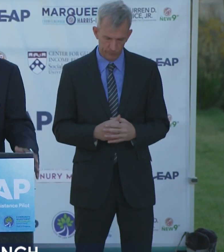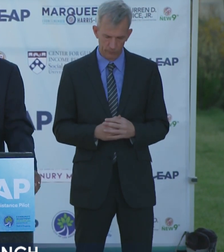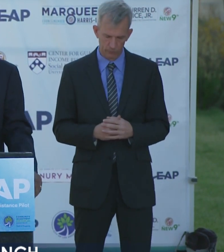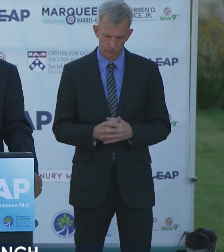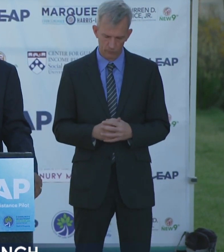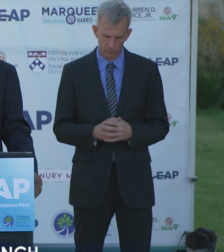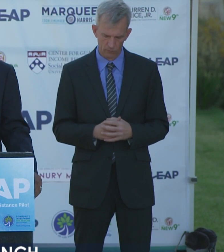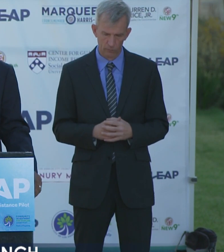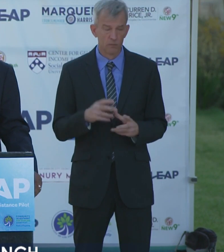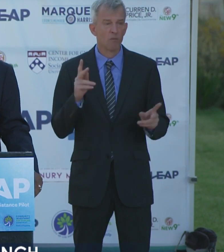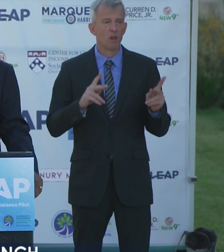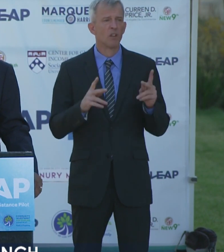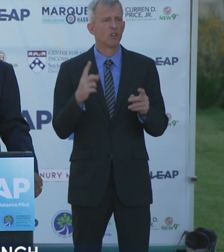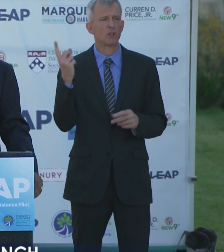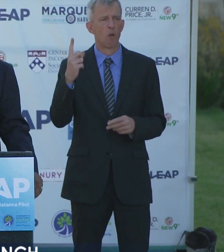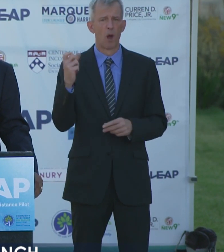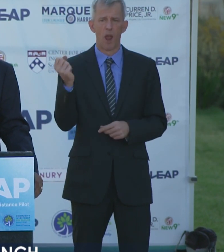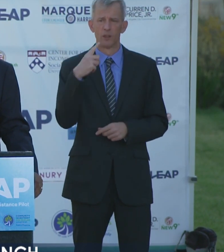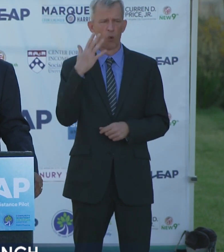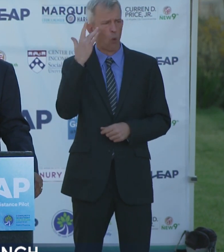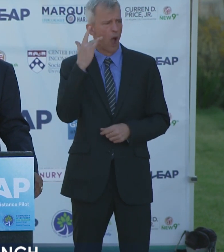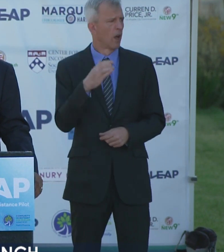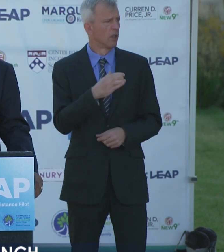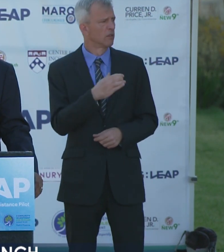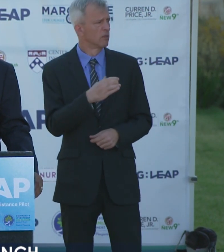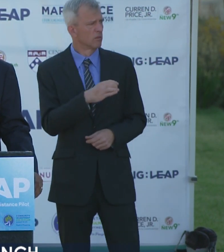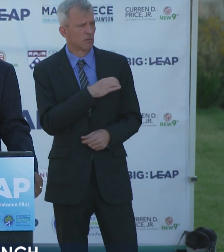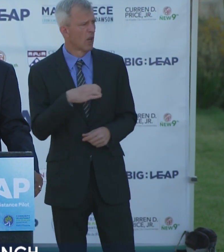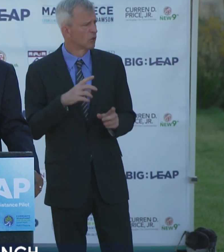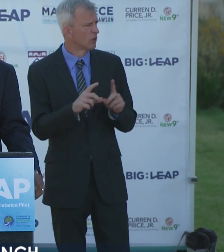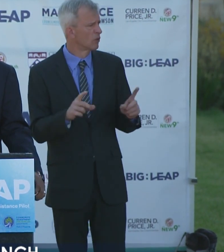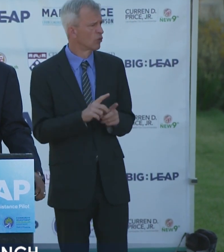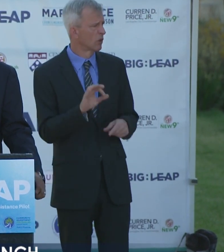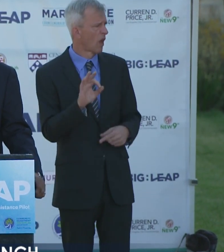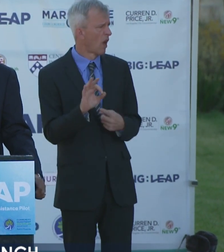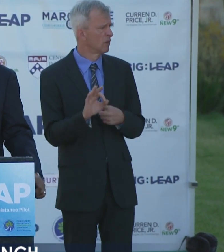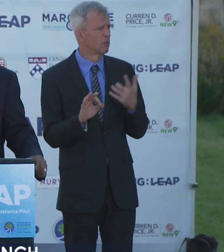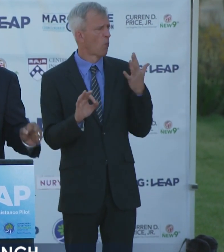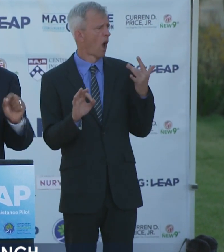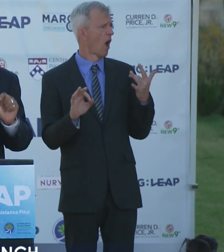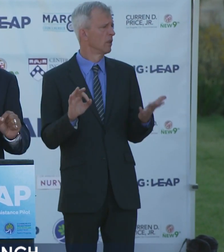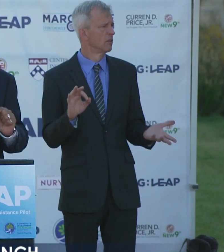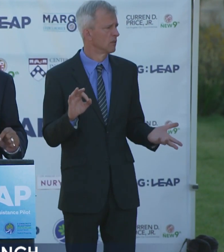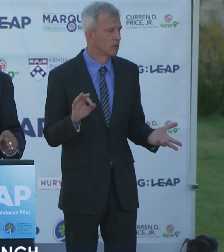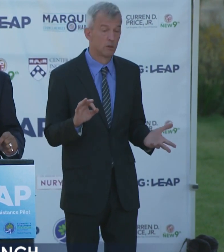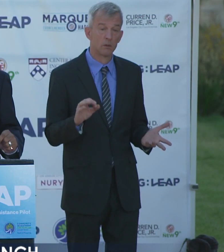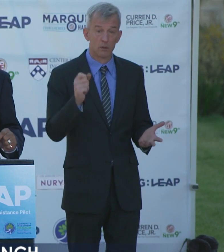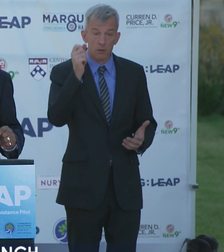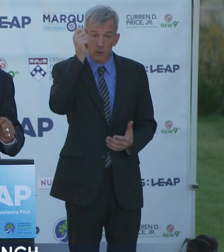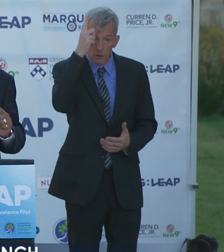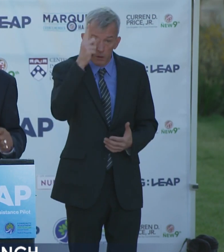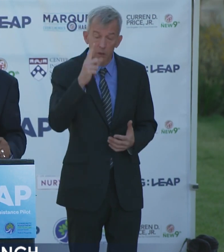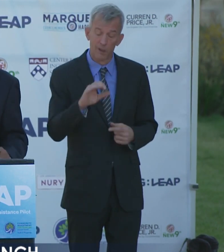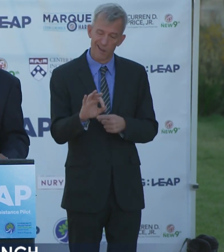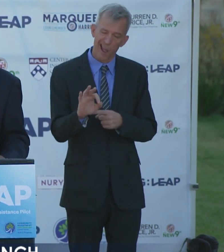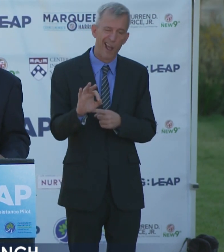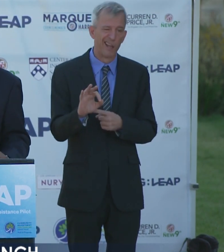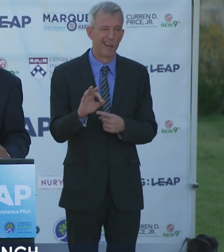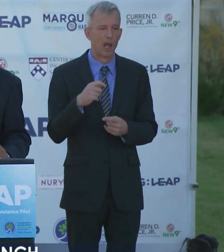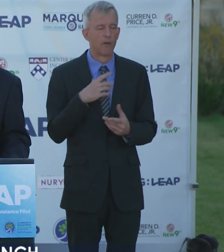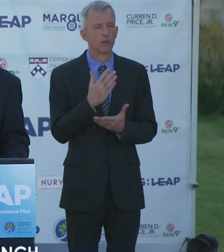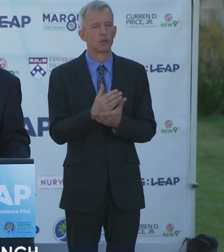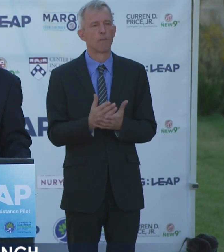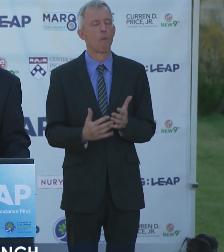why Council District 9? Well, 9 is home to some of the most marginalized